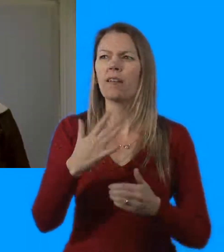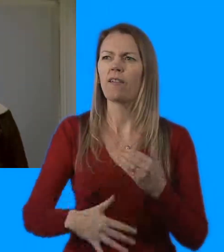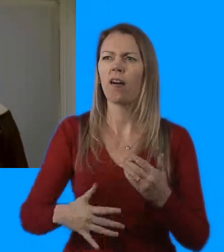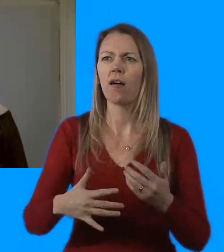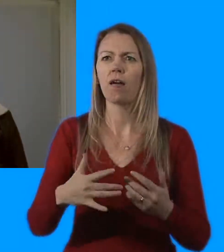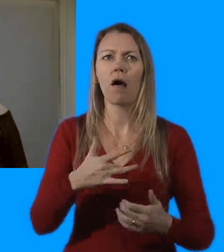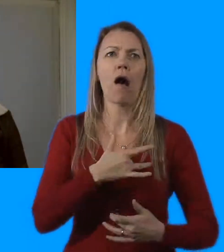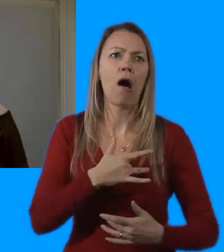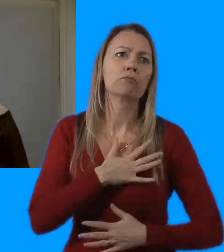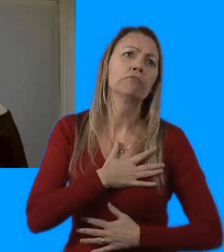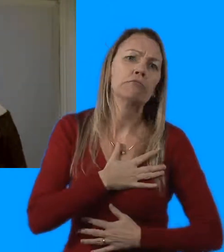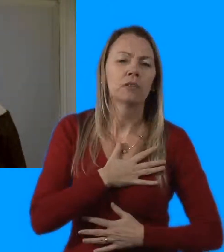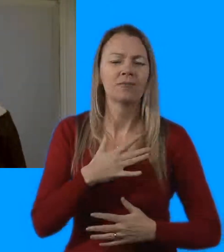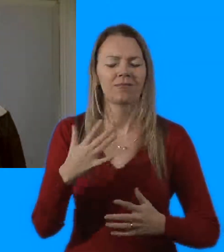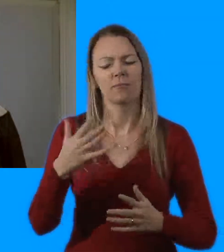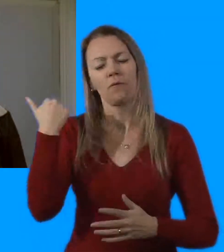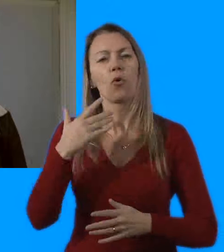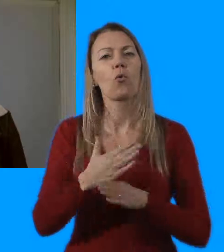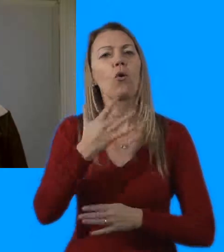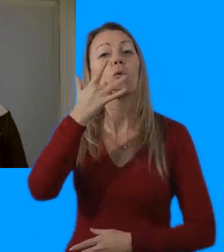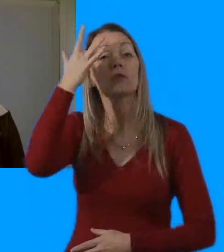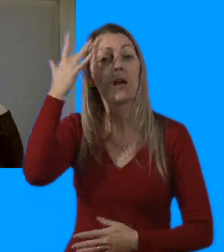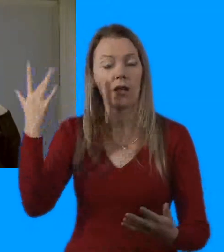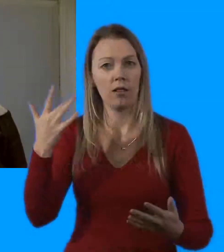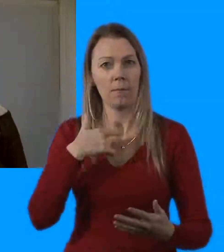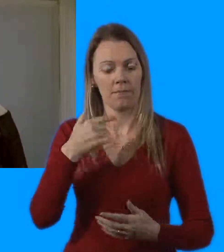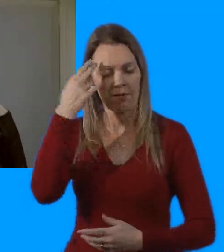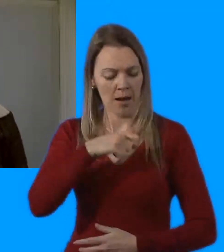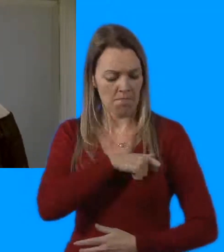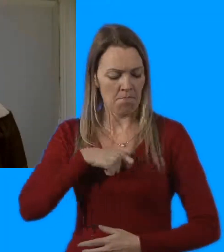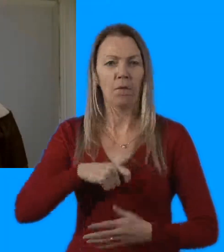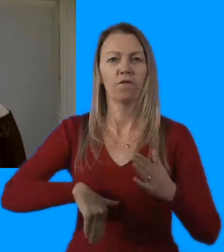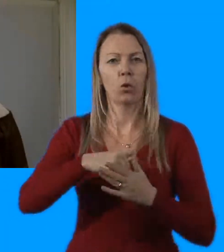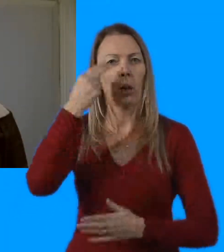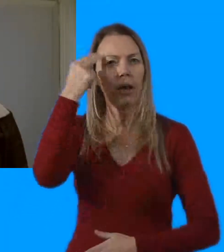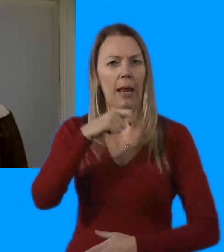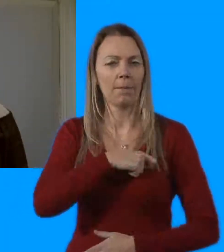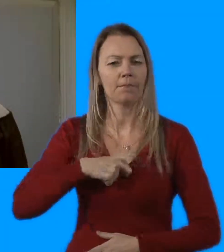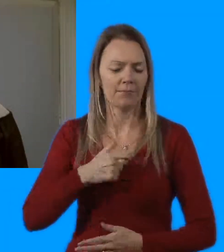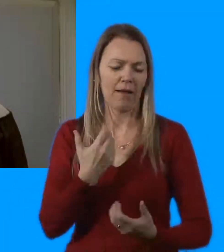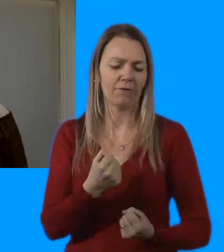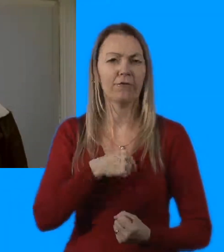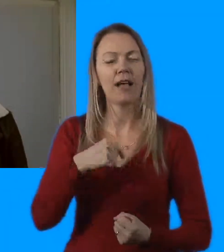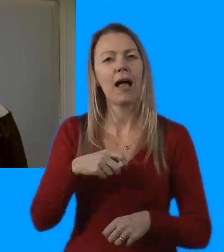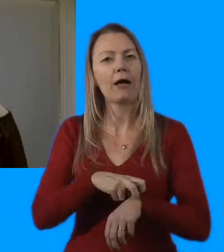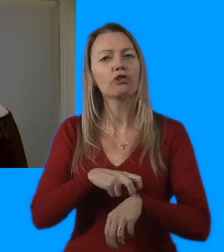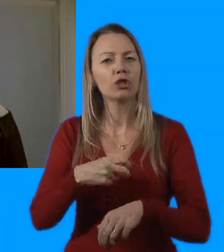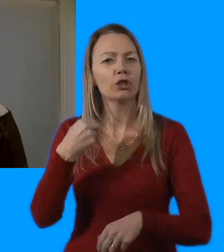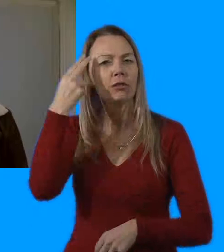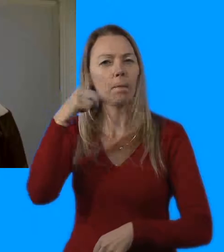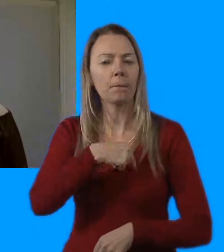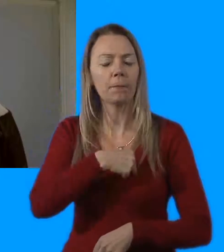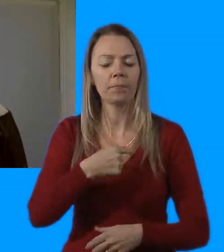It's not anything I've ever really taken to heart. I used to work in a hotel, and I had a name badge on with my full name, and my name's quite